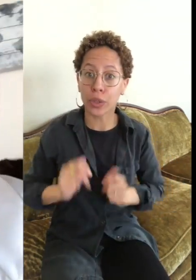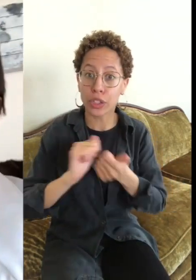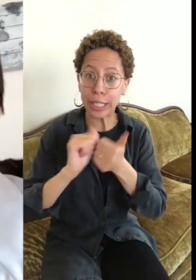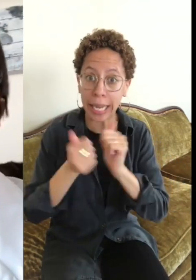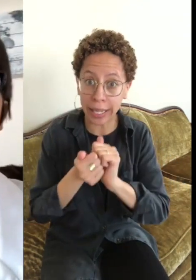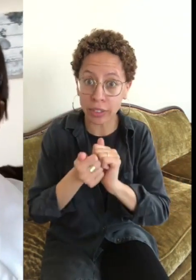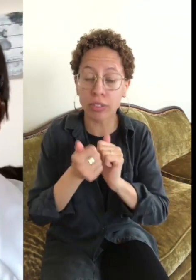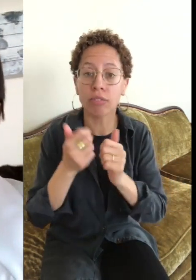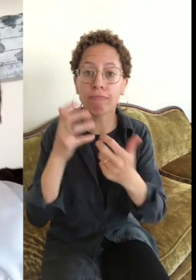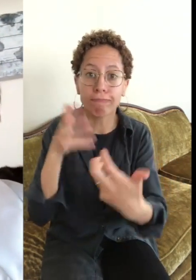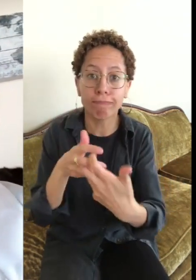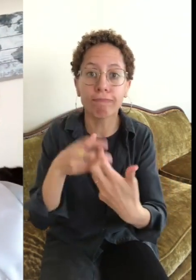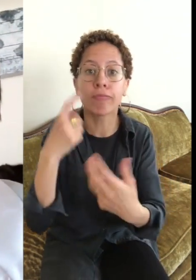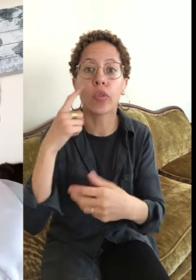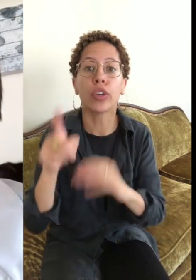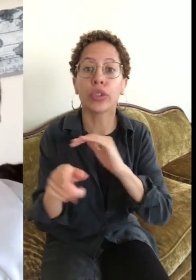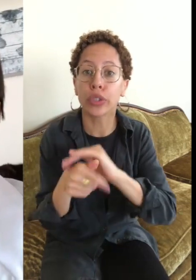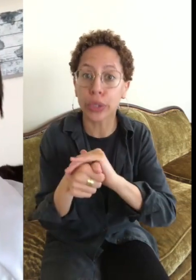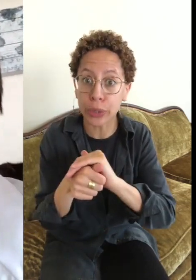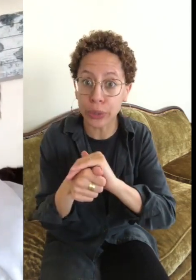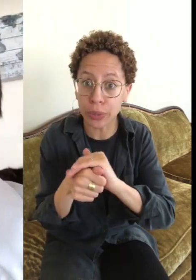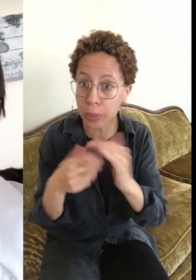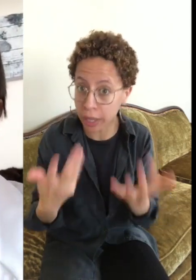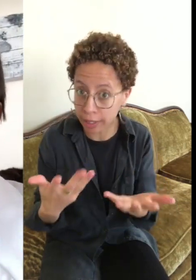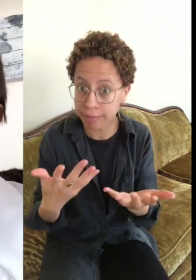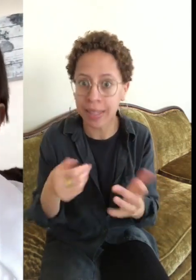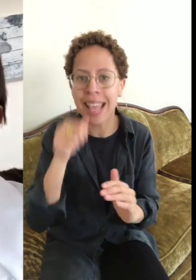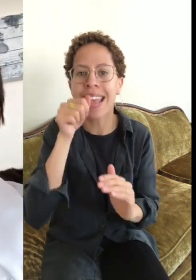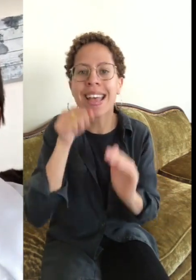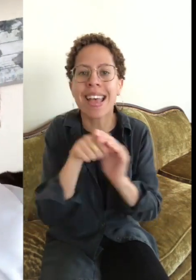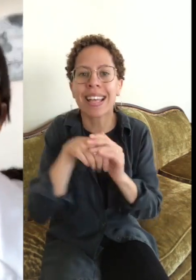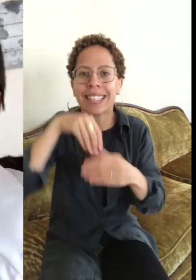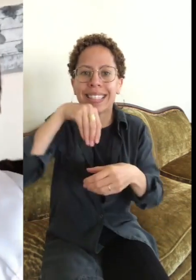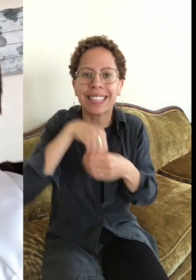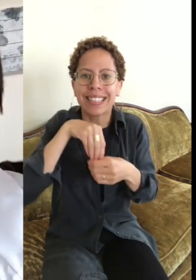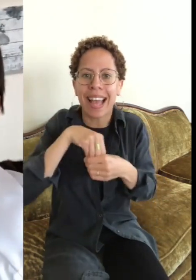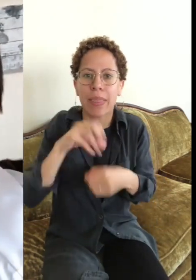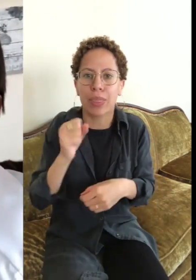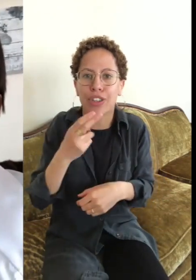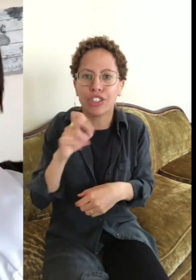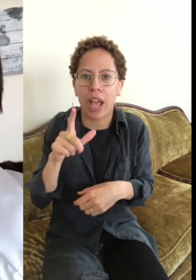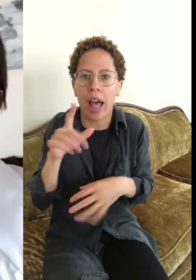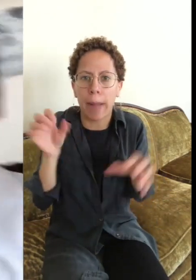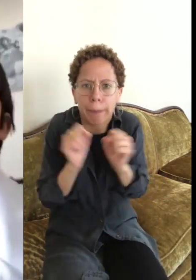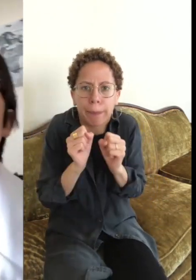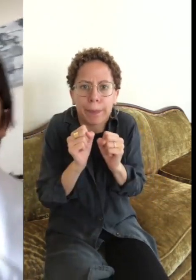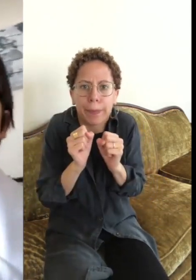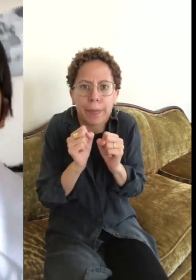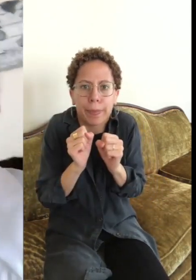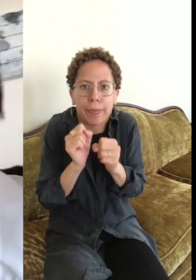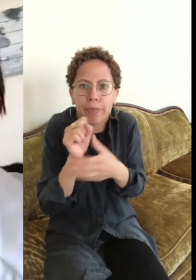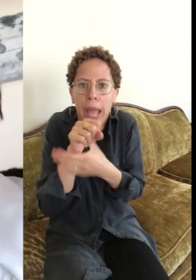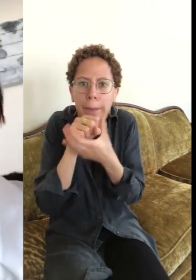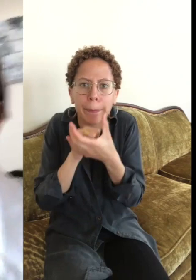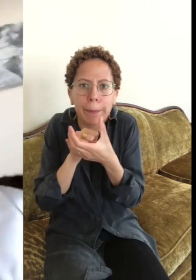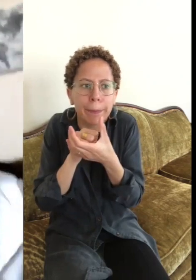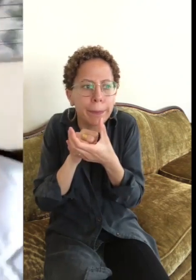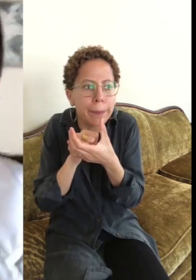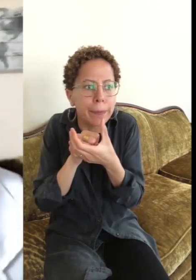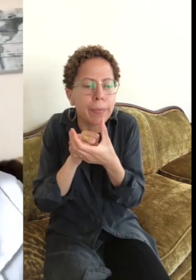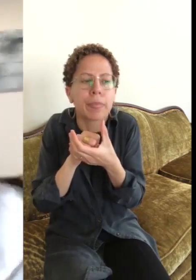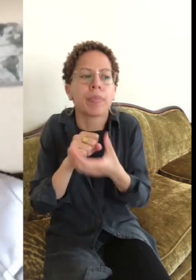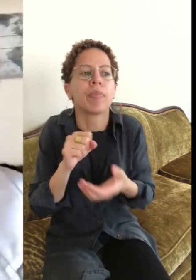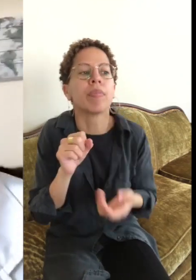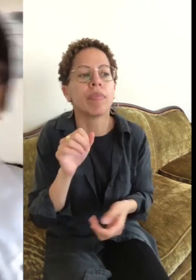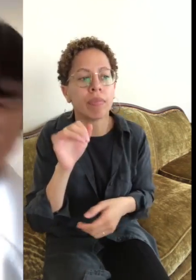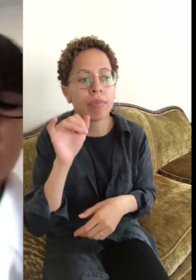turtle. Hiding inside its shell. And here is